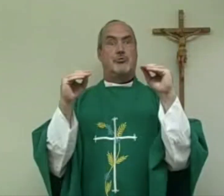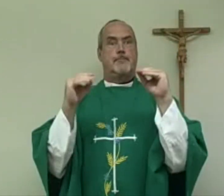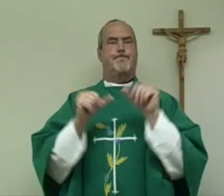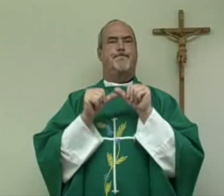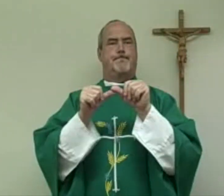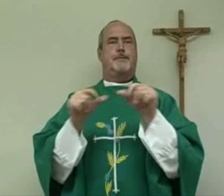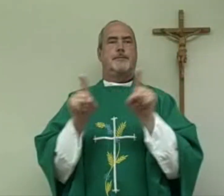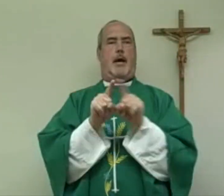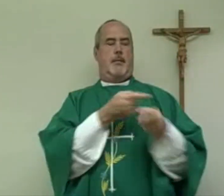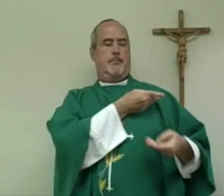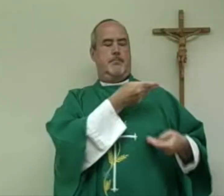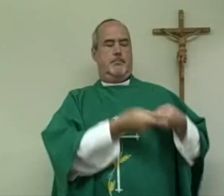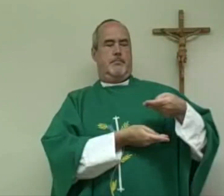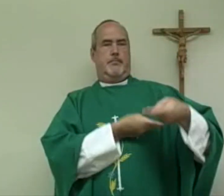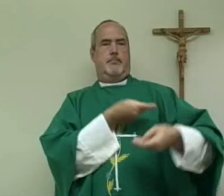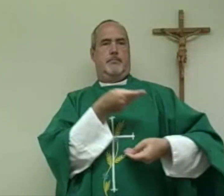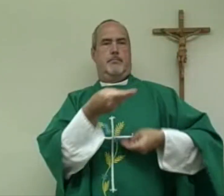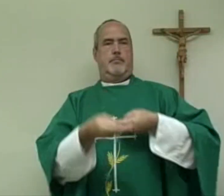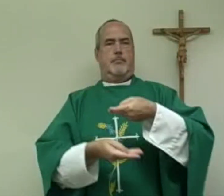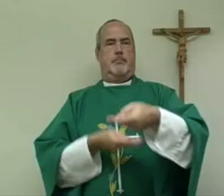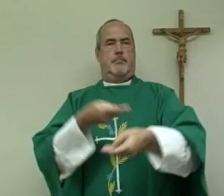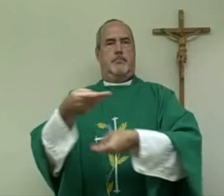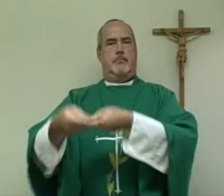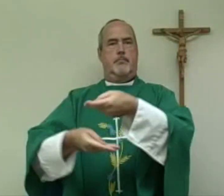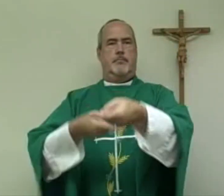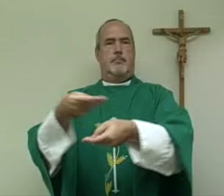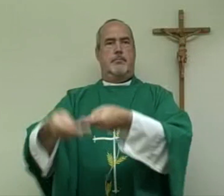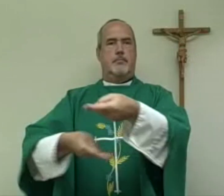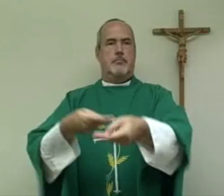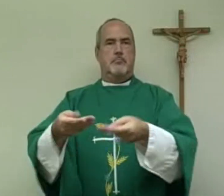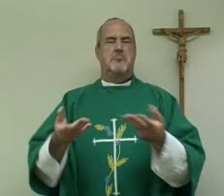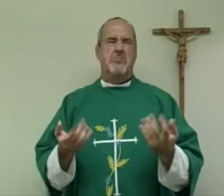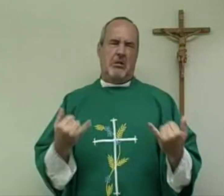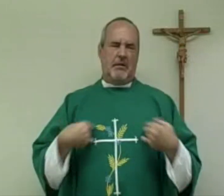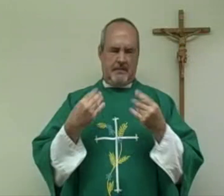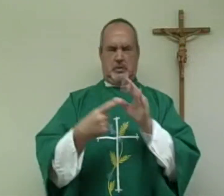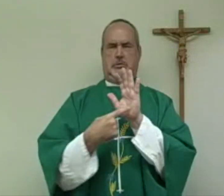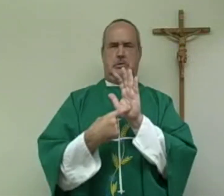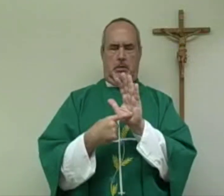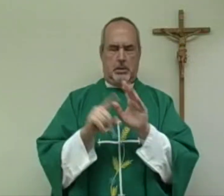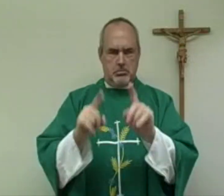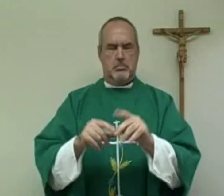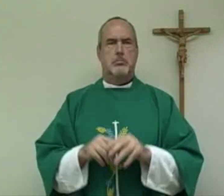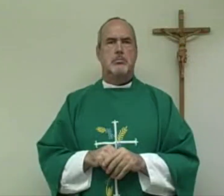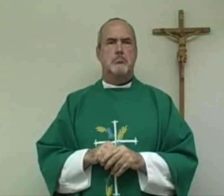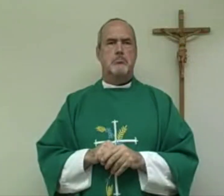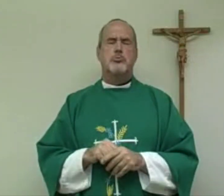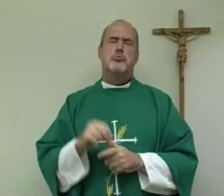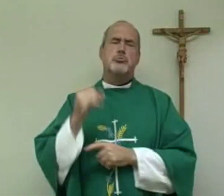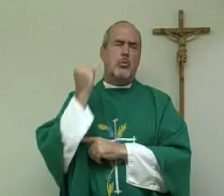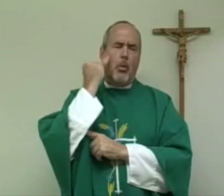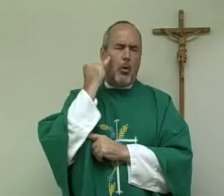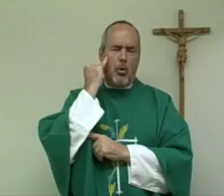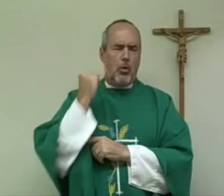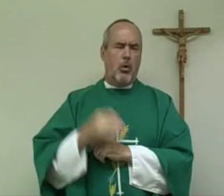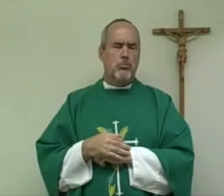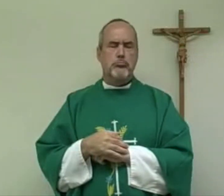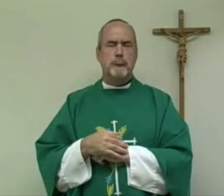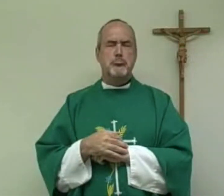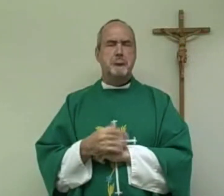the checks and balances on what is taught and passed down from generation to generation to make sure that it has